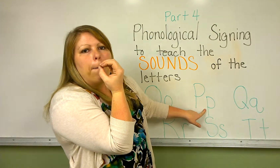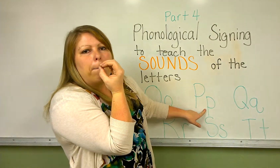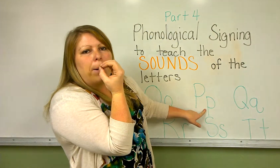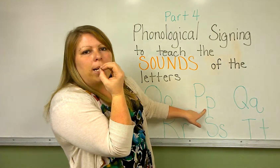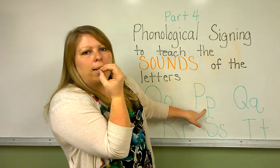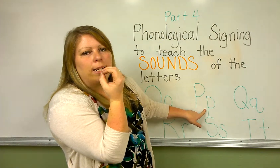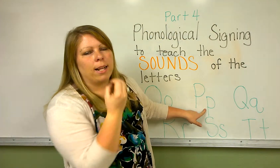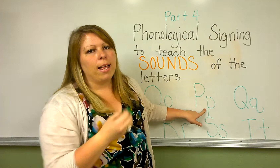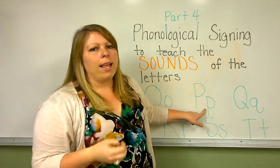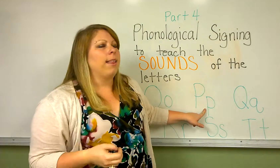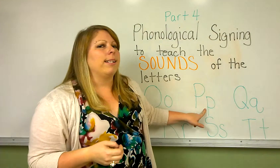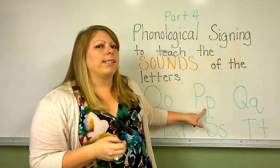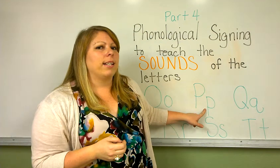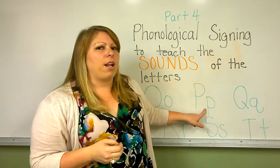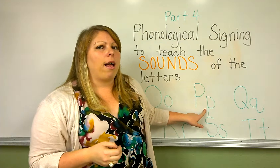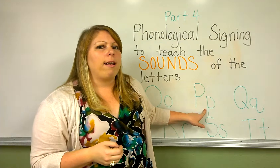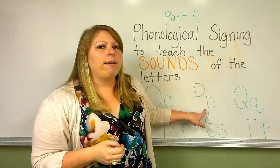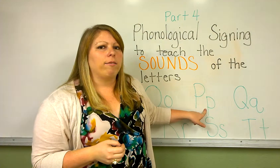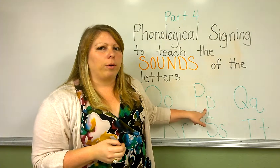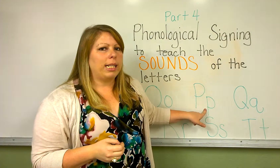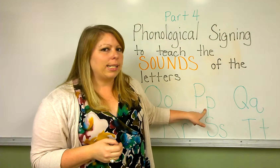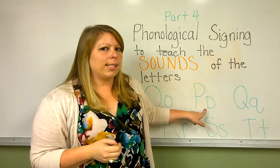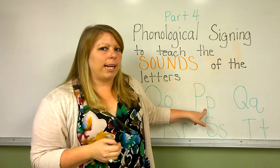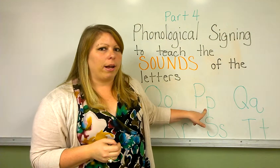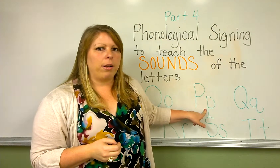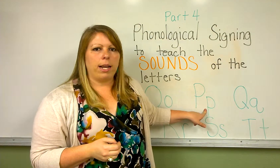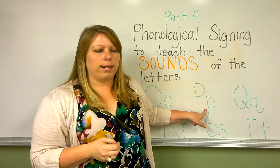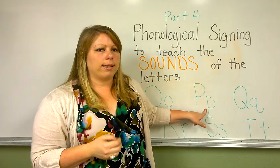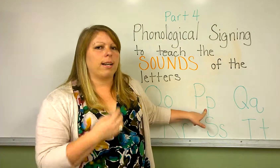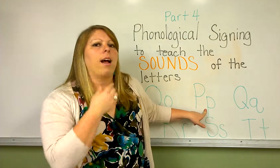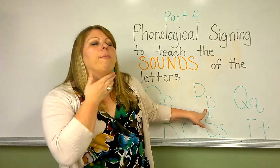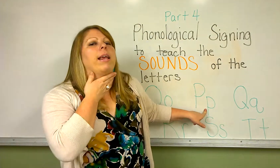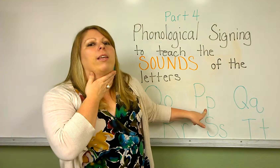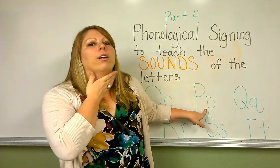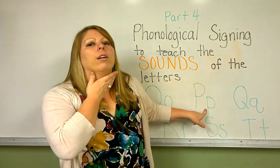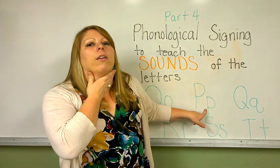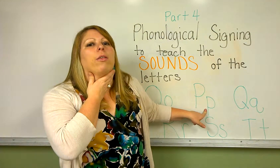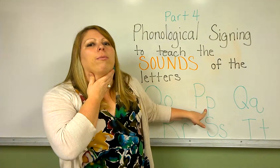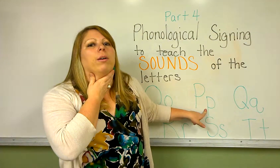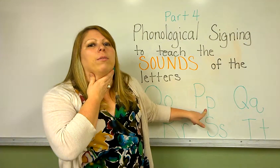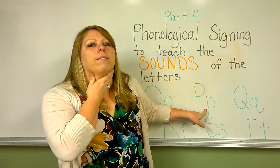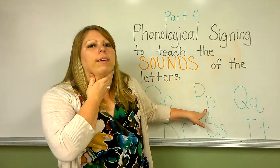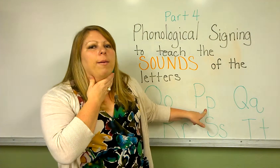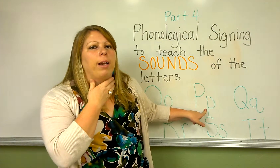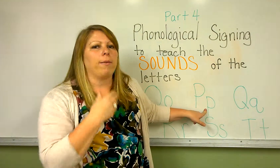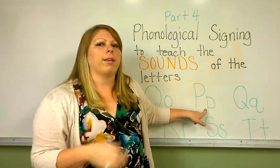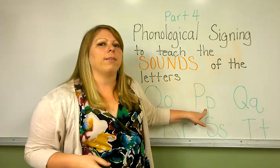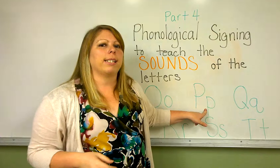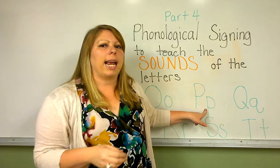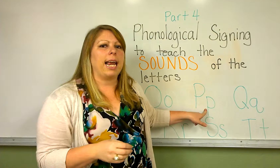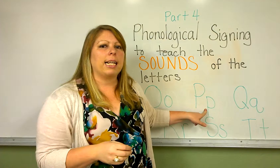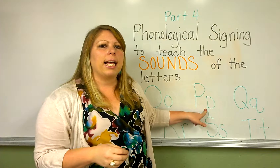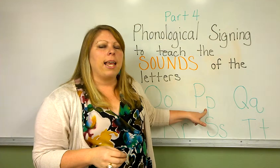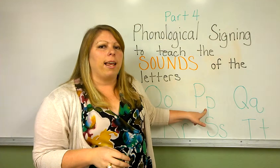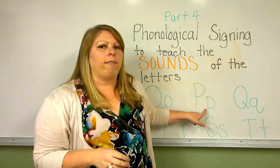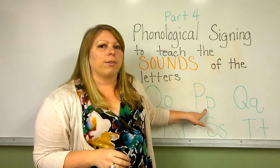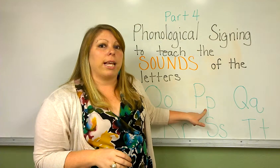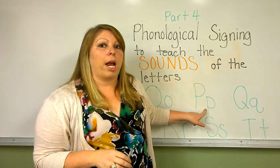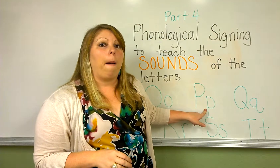P. This is a non-voiced sound. It does not make your throat vibrate when you say it. If you're saying